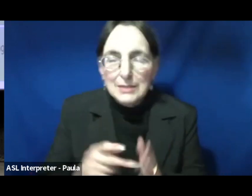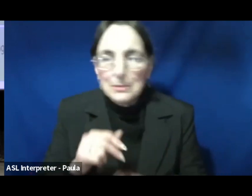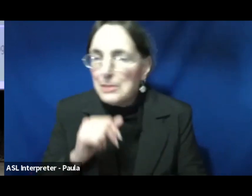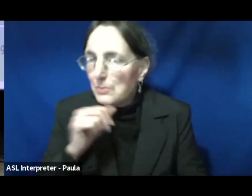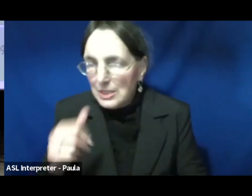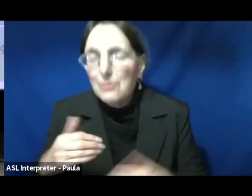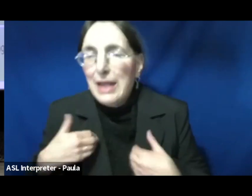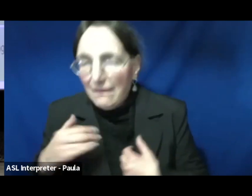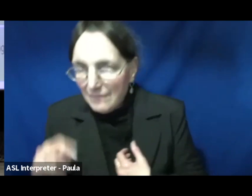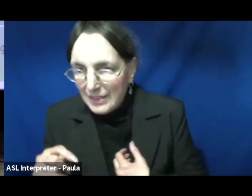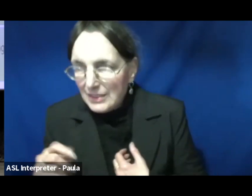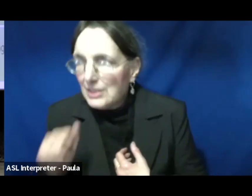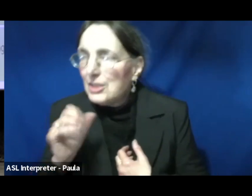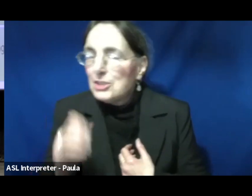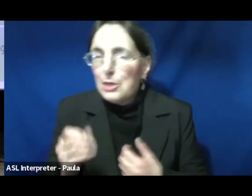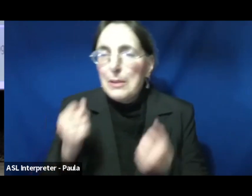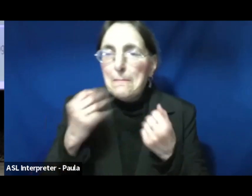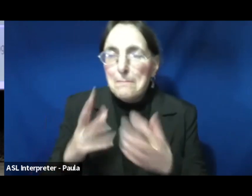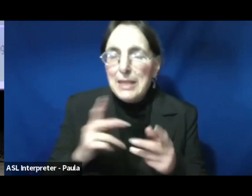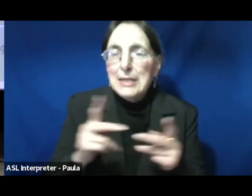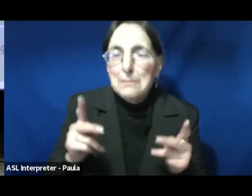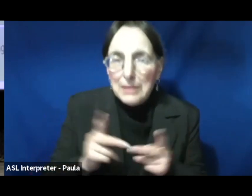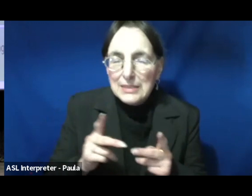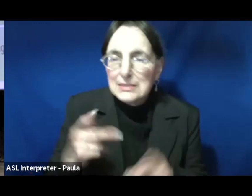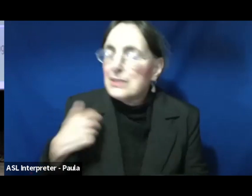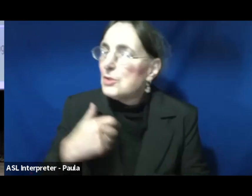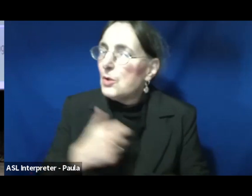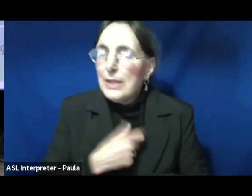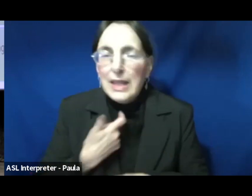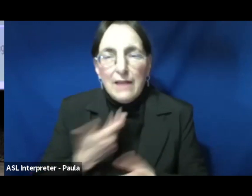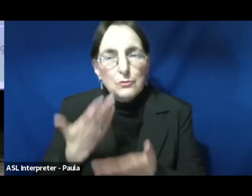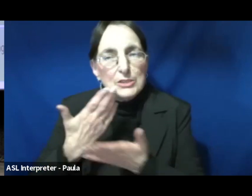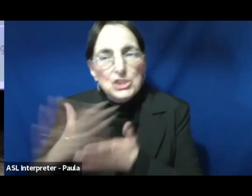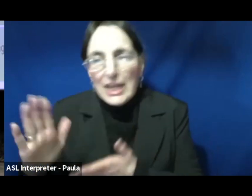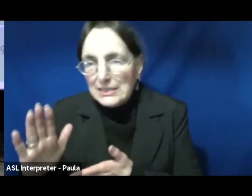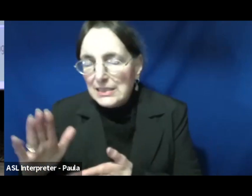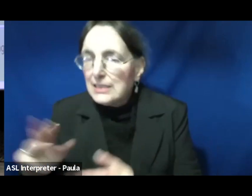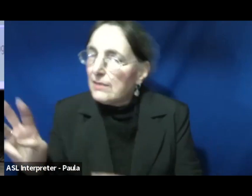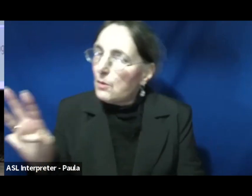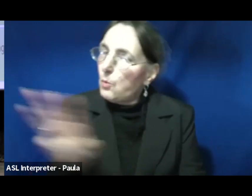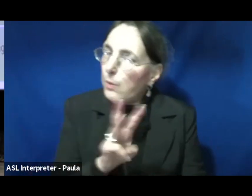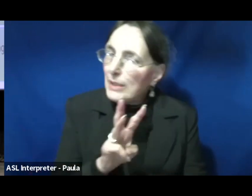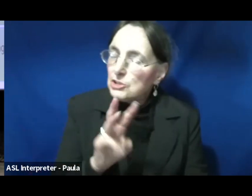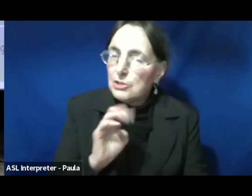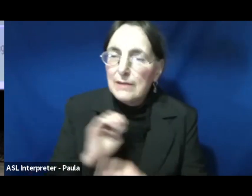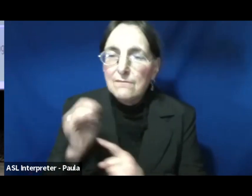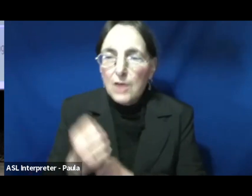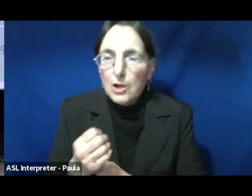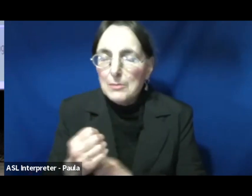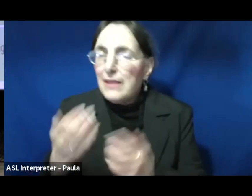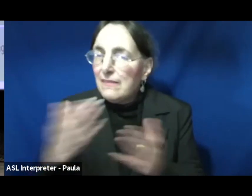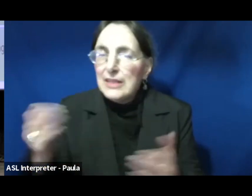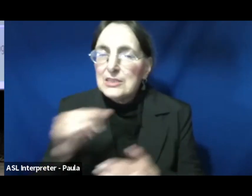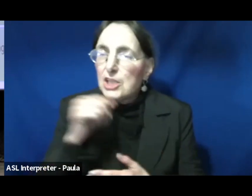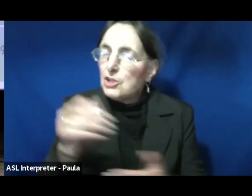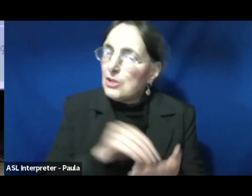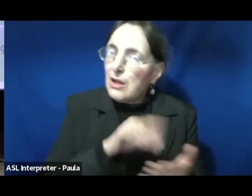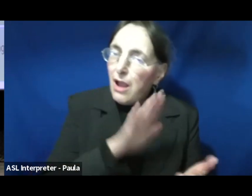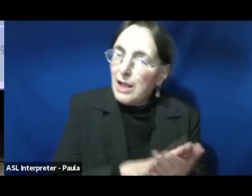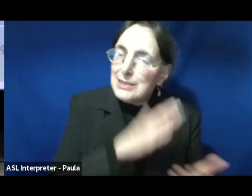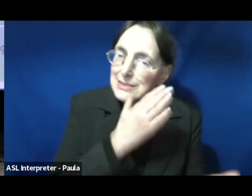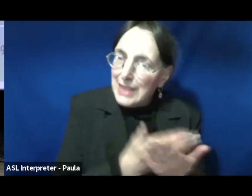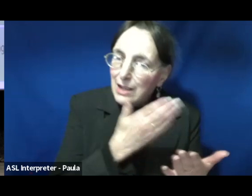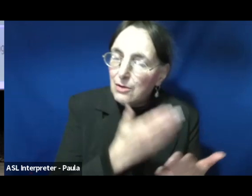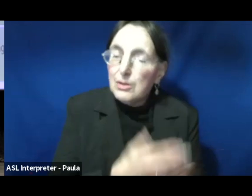that we've rejected these ways of knowing that are not recorded in the Western setting, right? And those have had tremendous negative